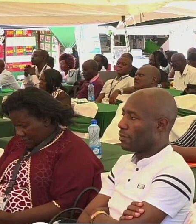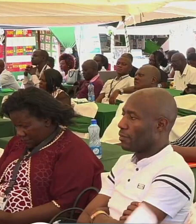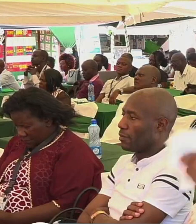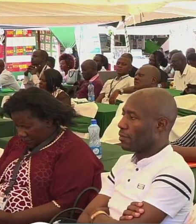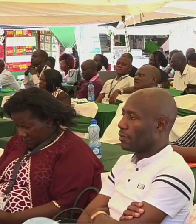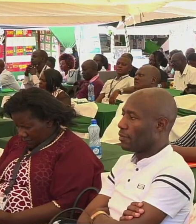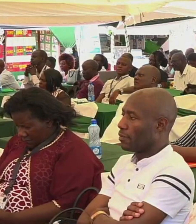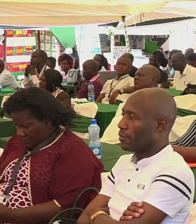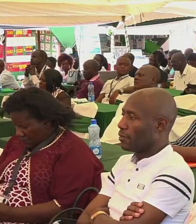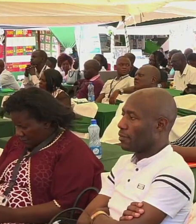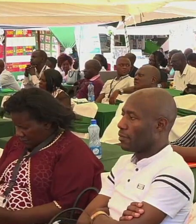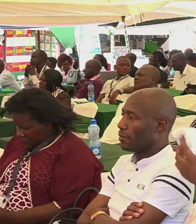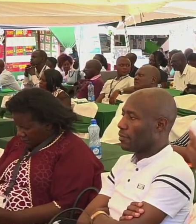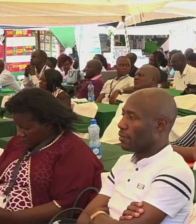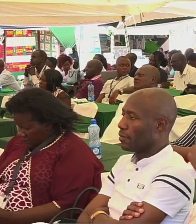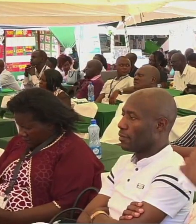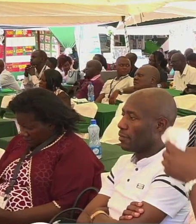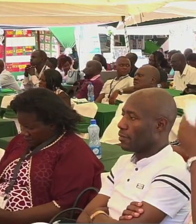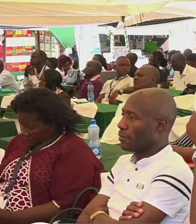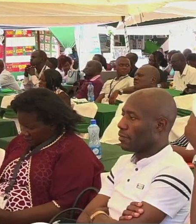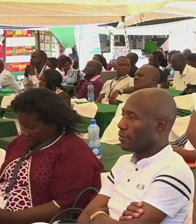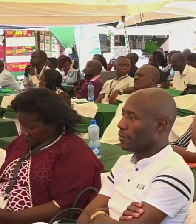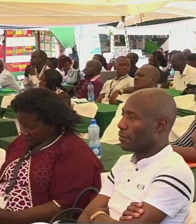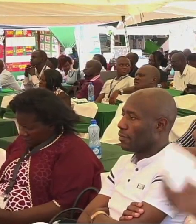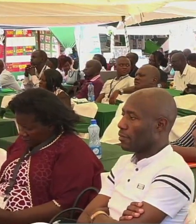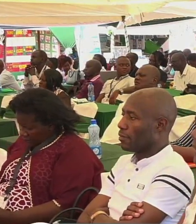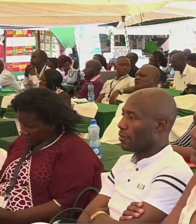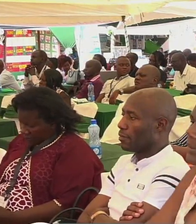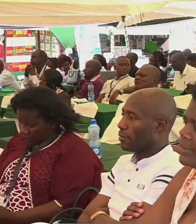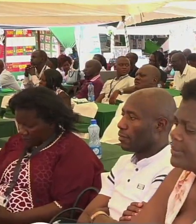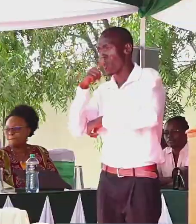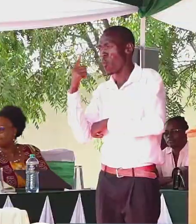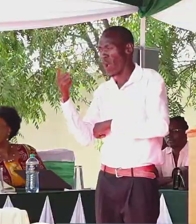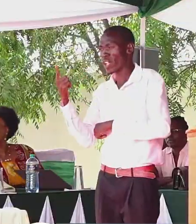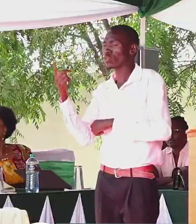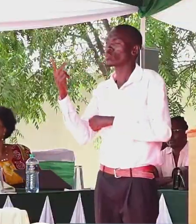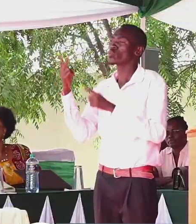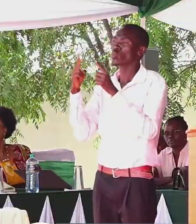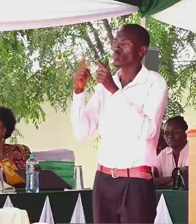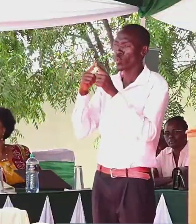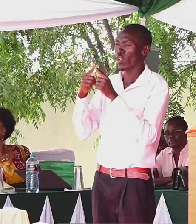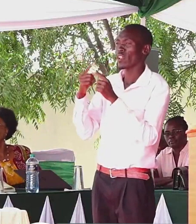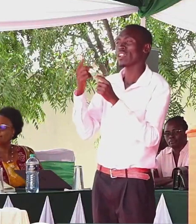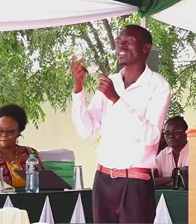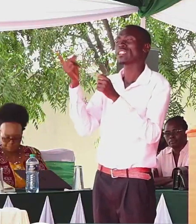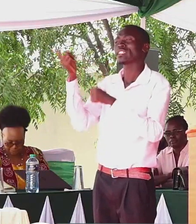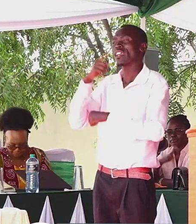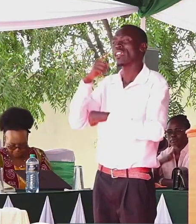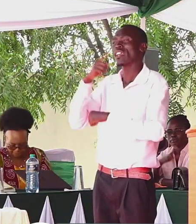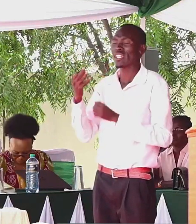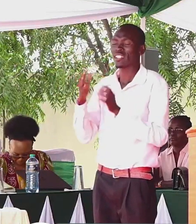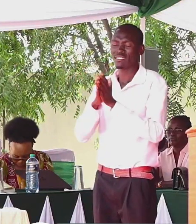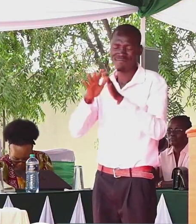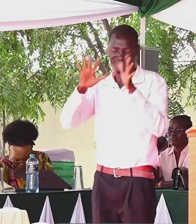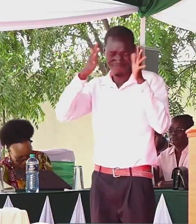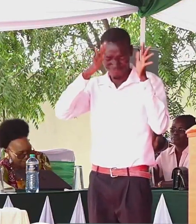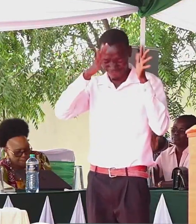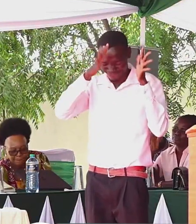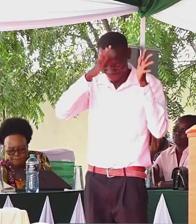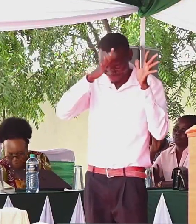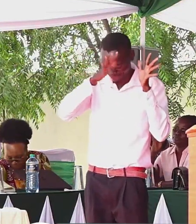been with us here from day 1, day 2, and even today, and very punctual. Can we give her a round of